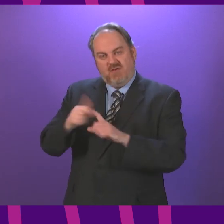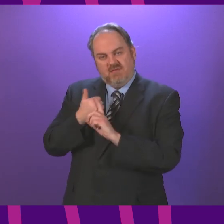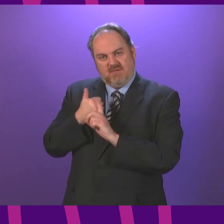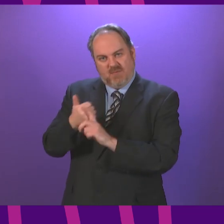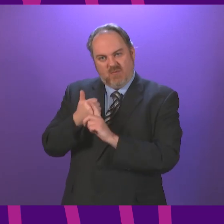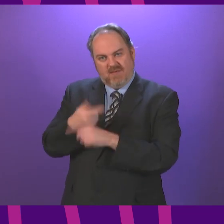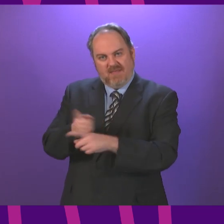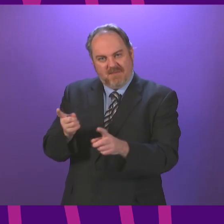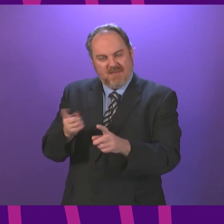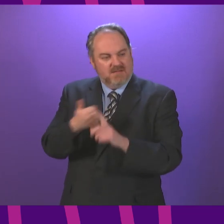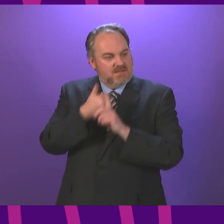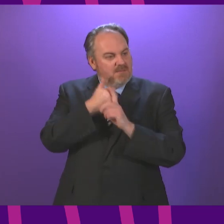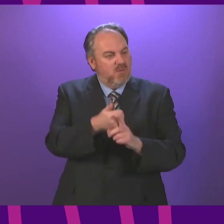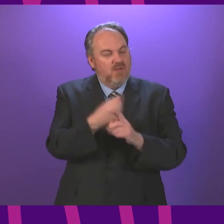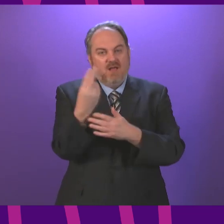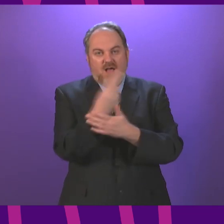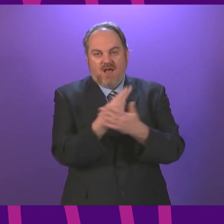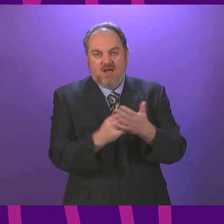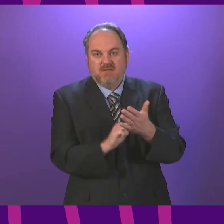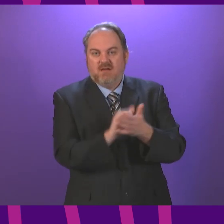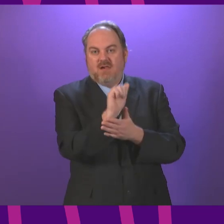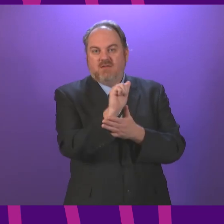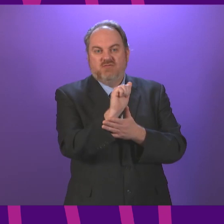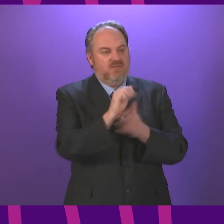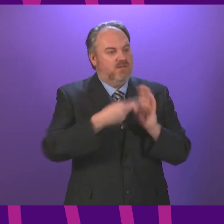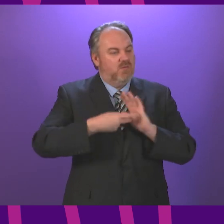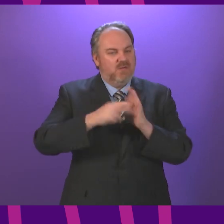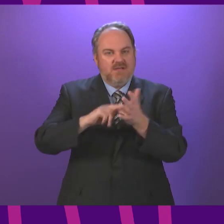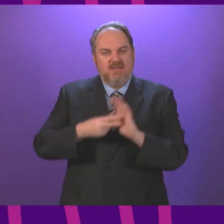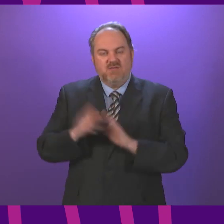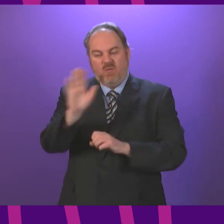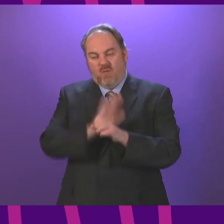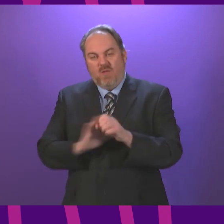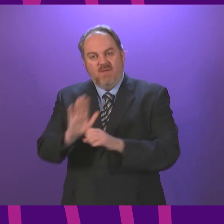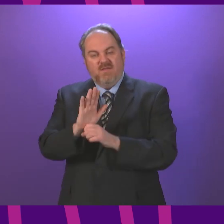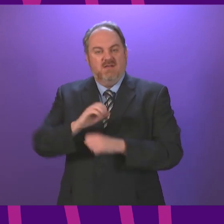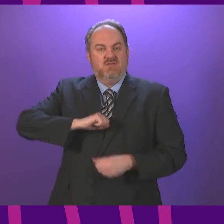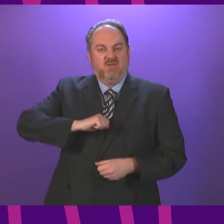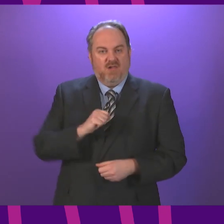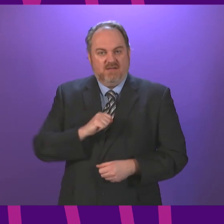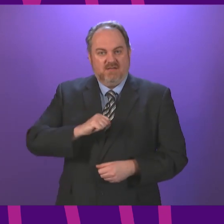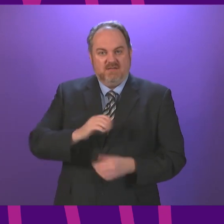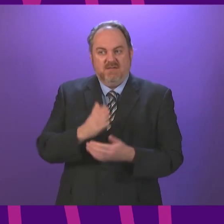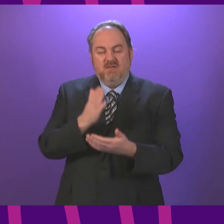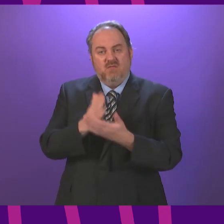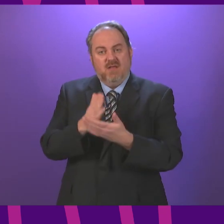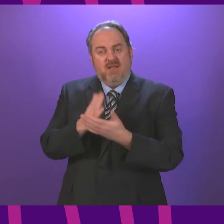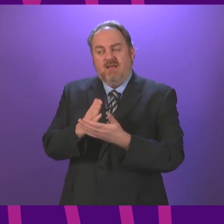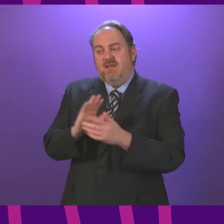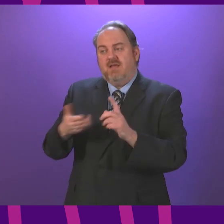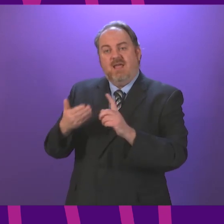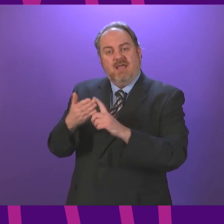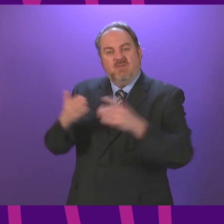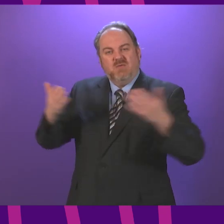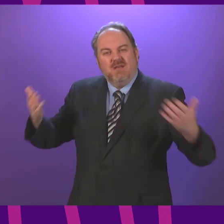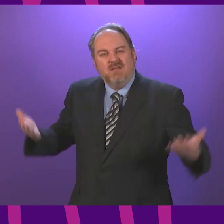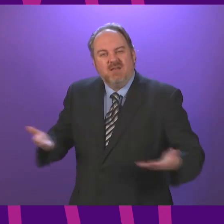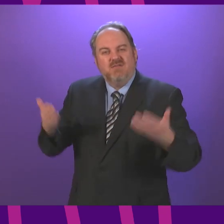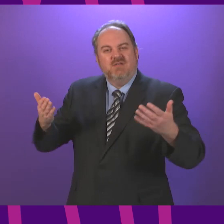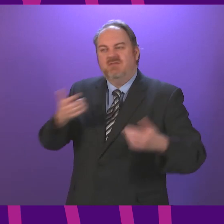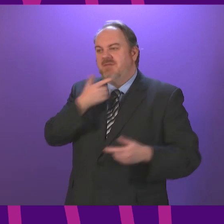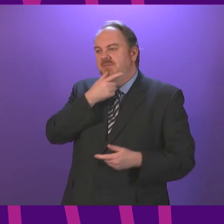arts and culture organisations and festivals across the country. Going back to an answer earlier on about encouraging people to re-engage